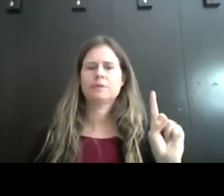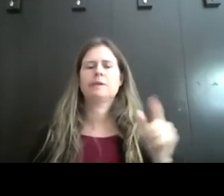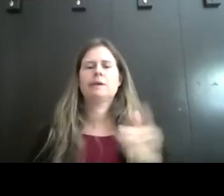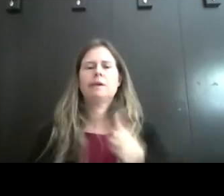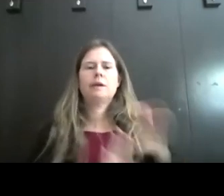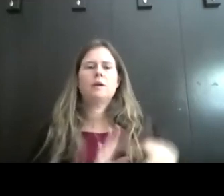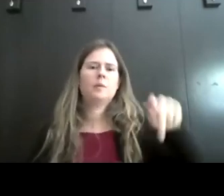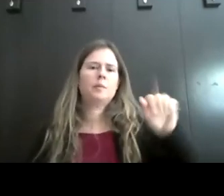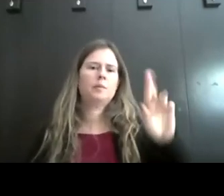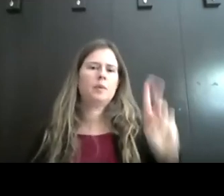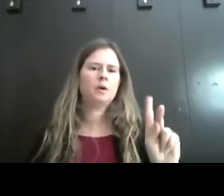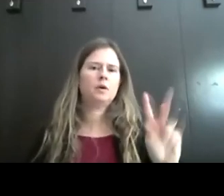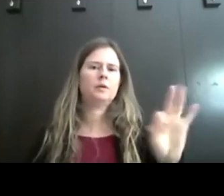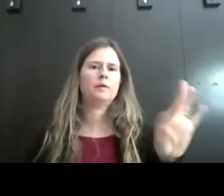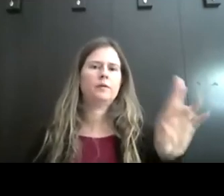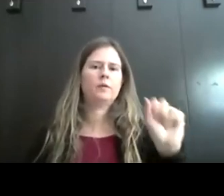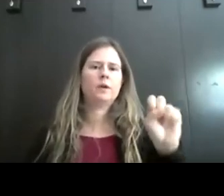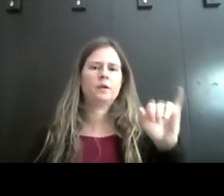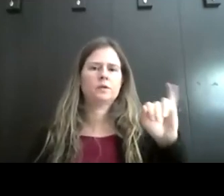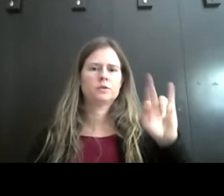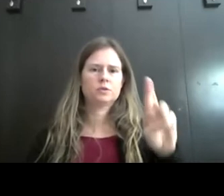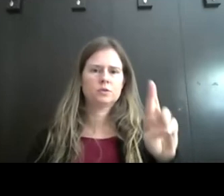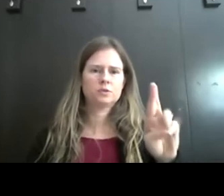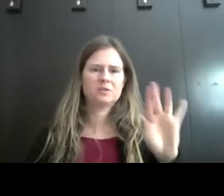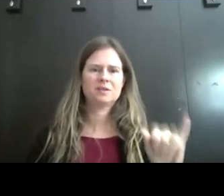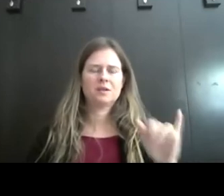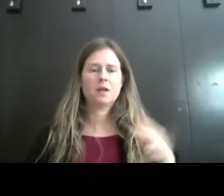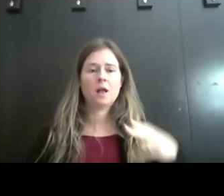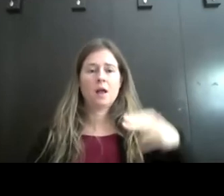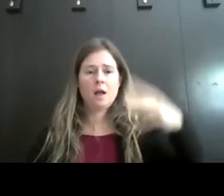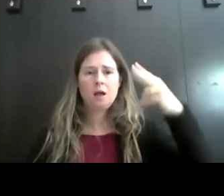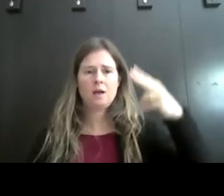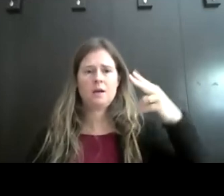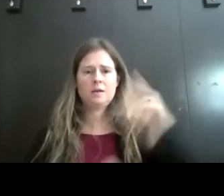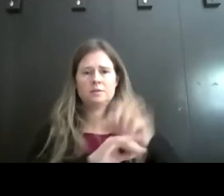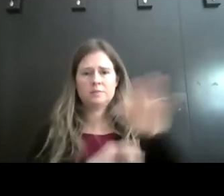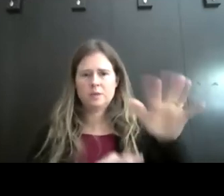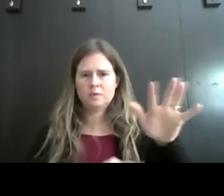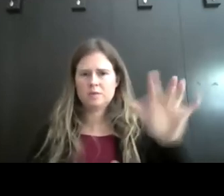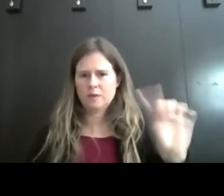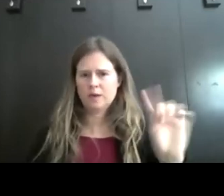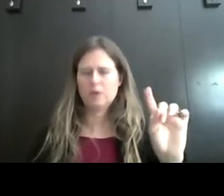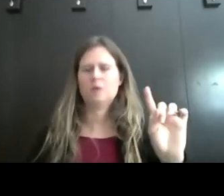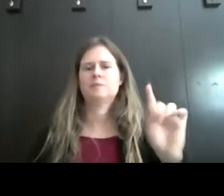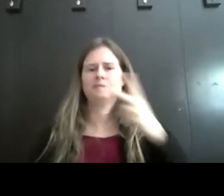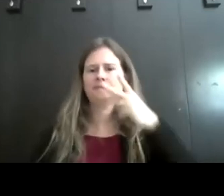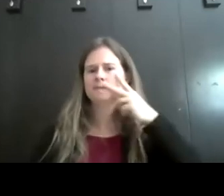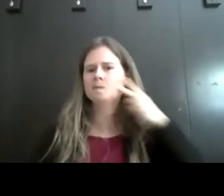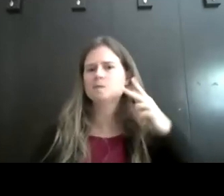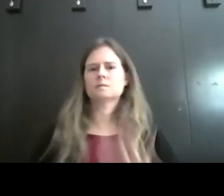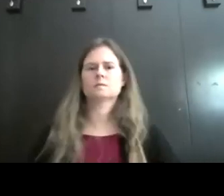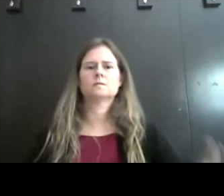It's the highest mountain in Chumash territory, 8,800